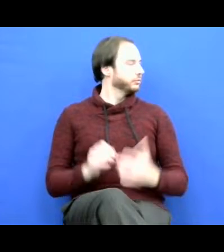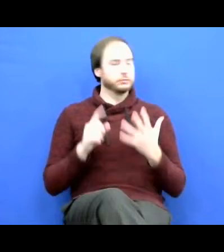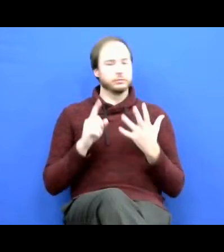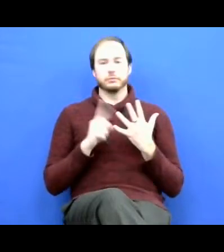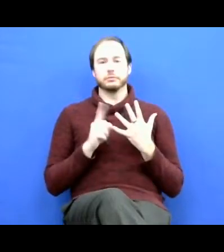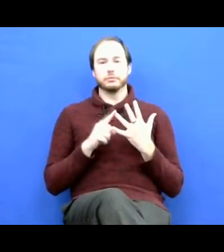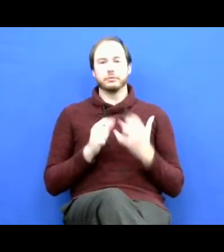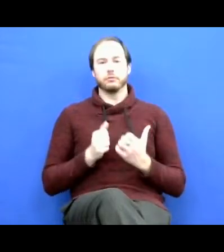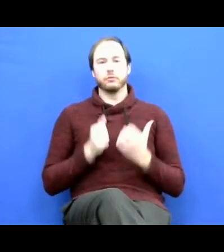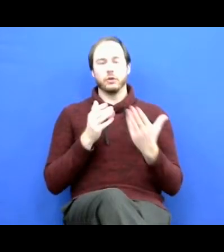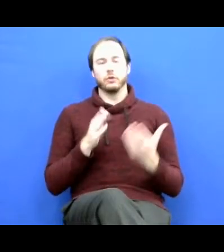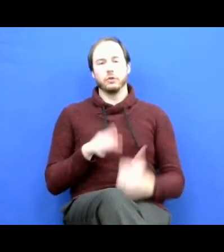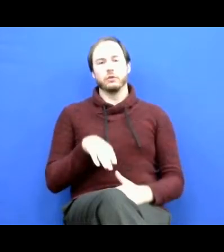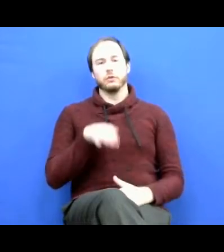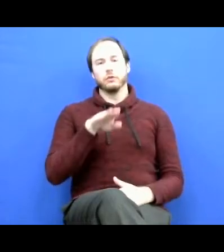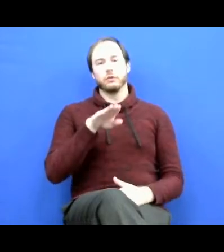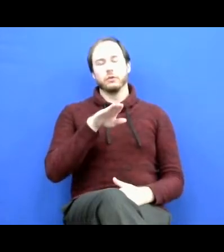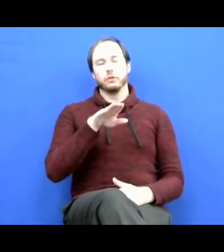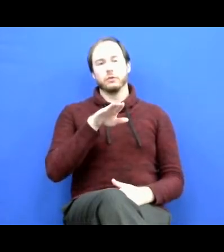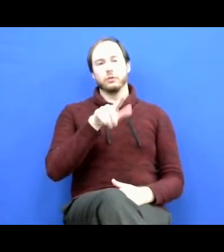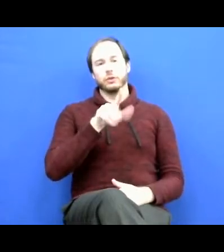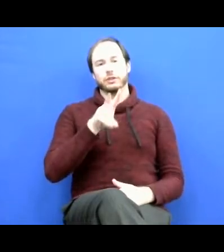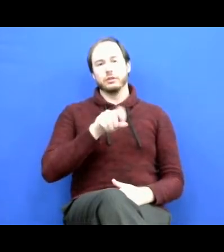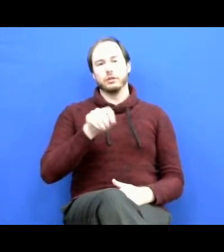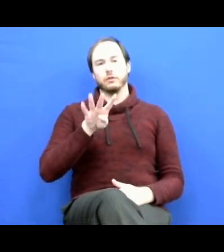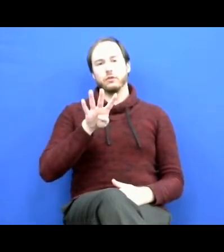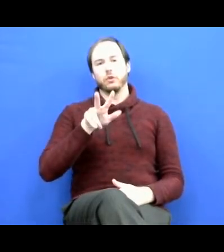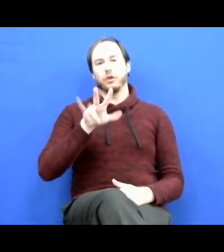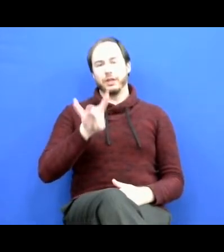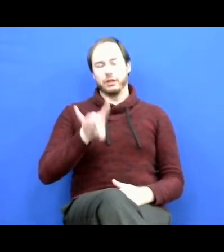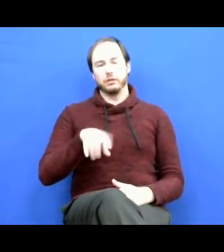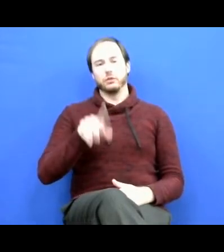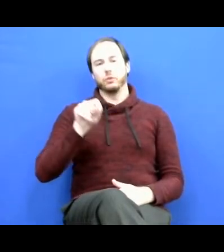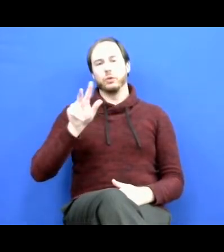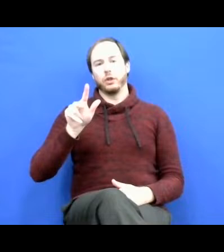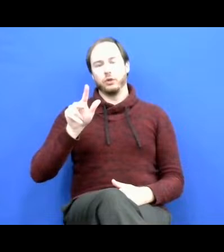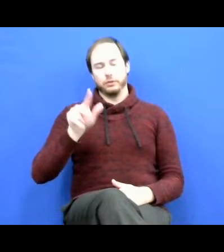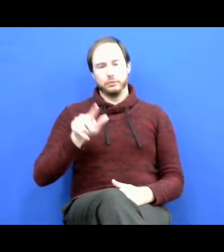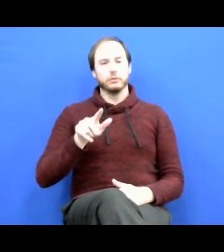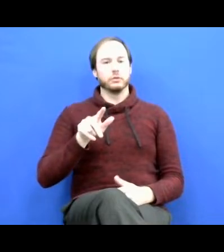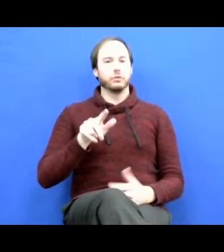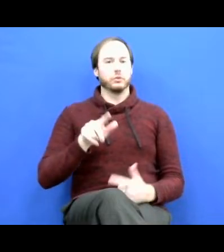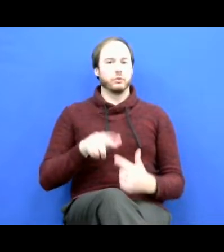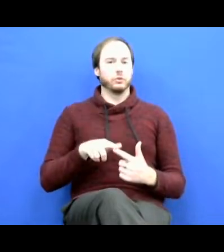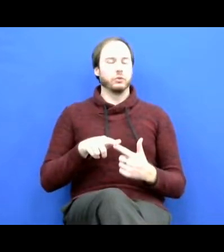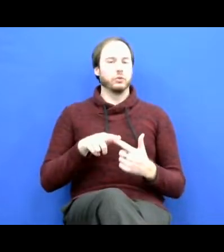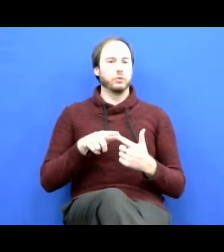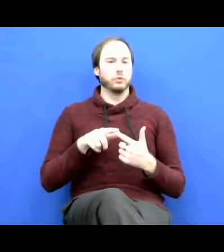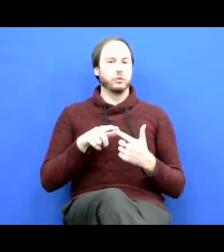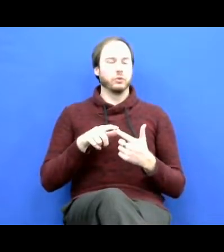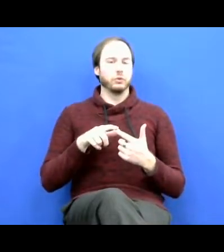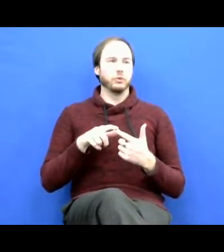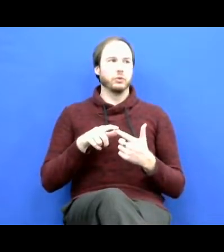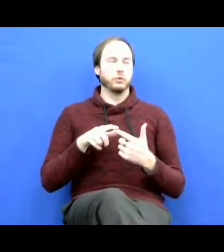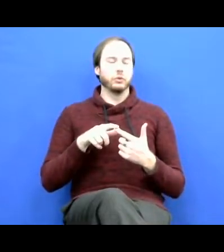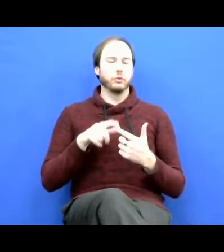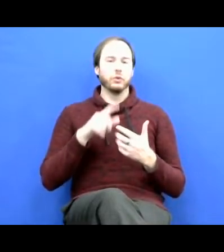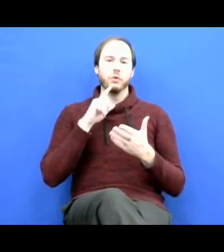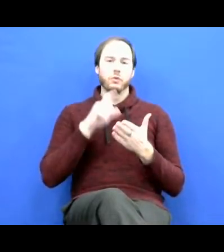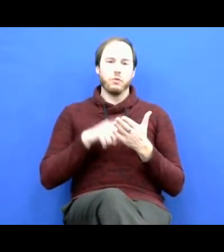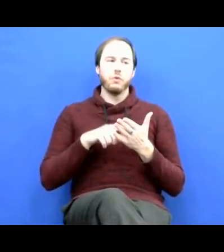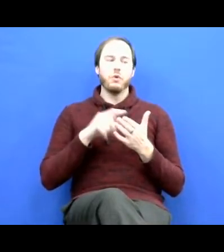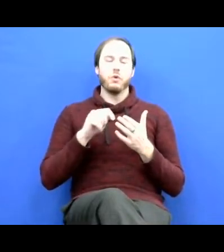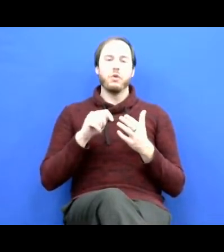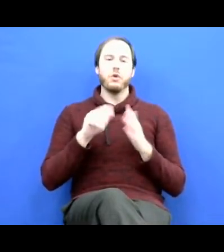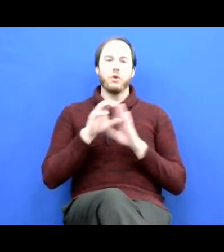fellow town board members, I have resolution 26-438, 2023, to award the permitting code and